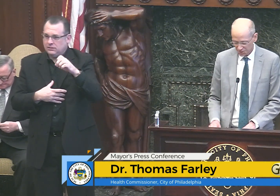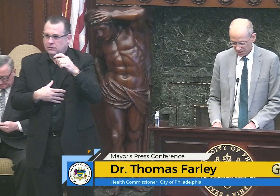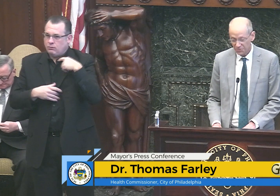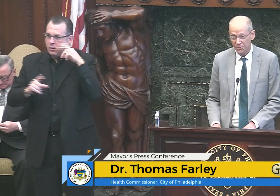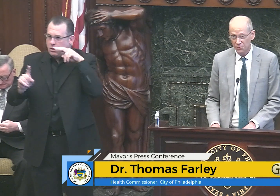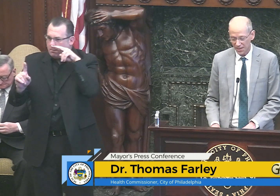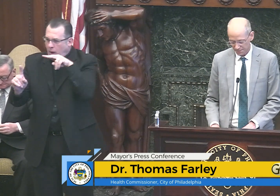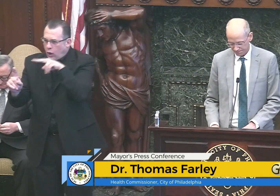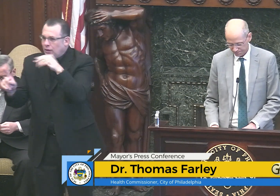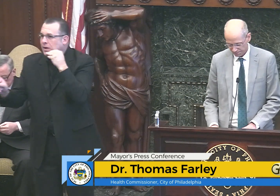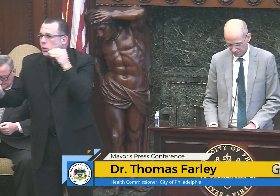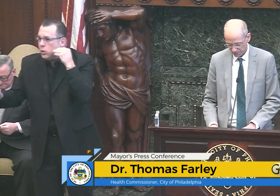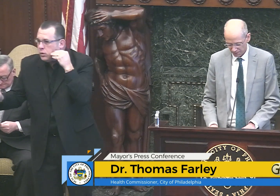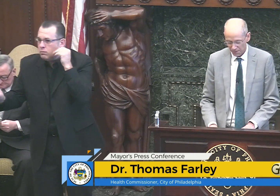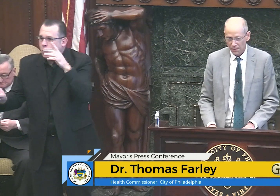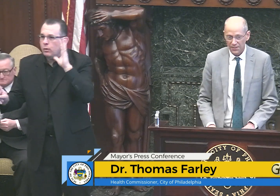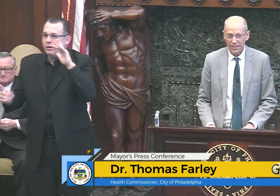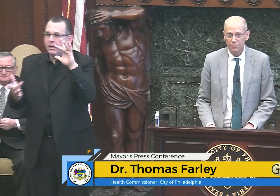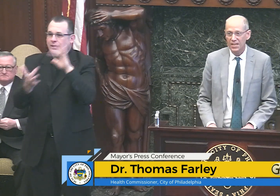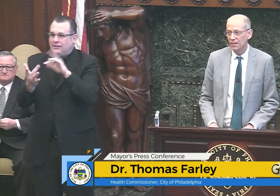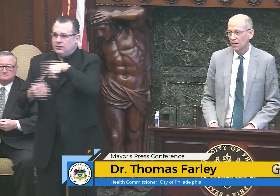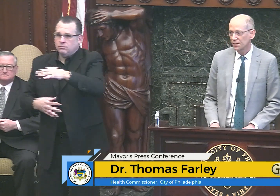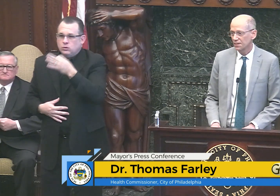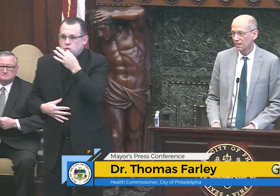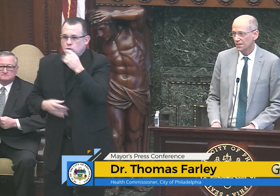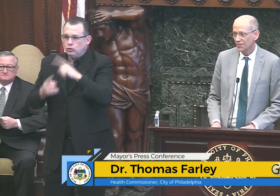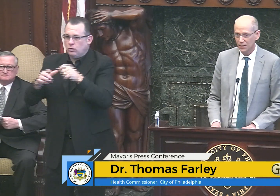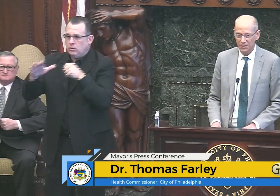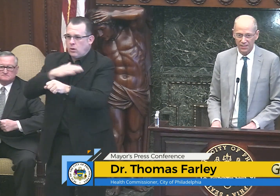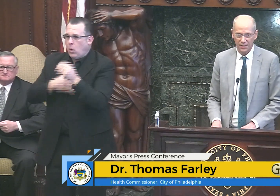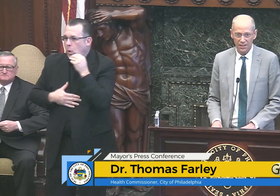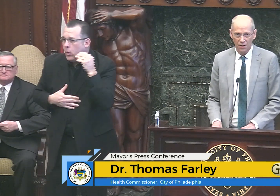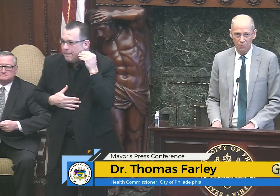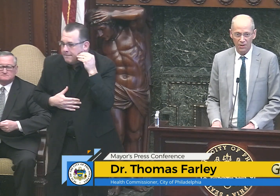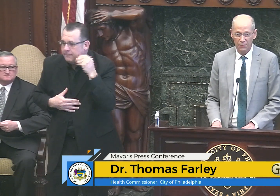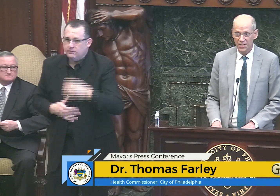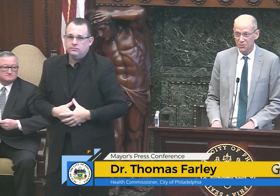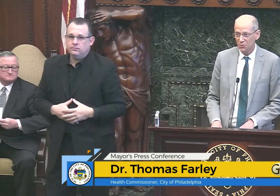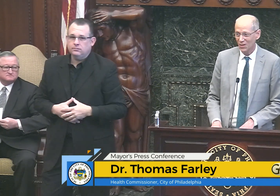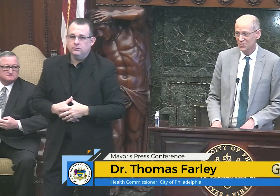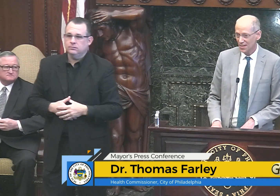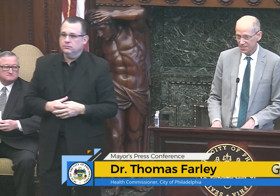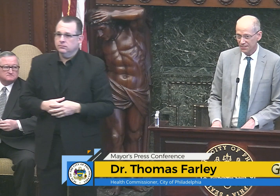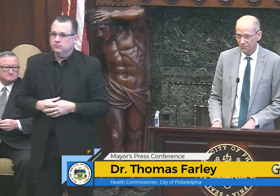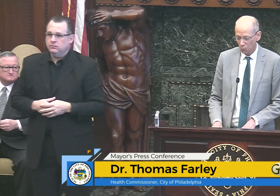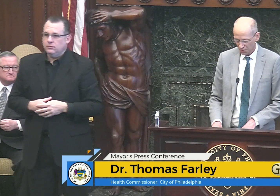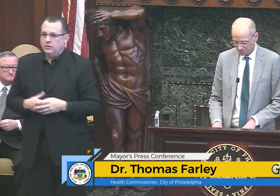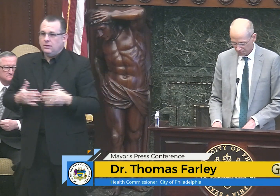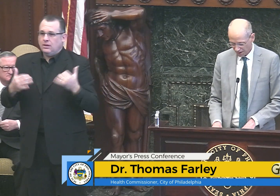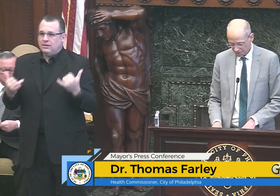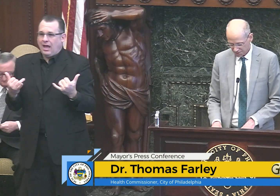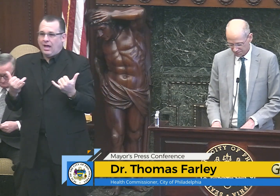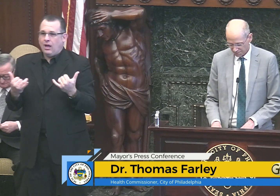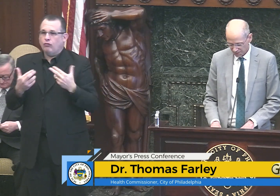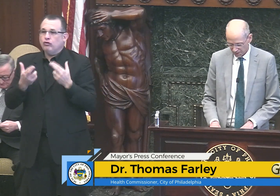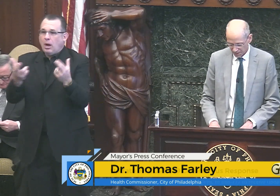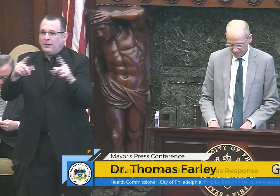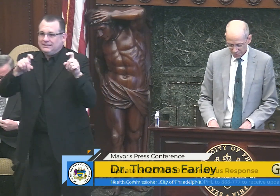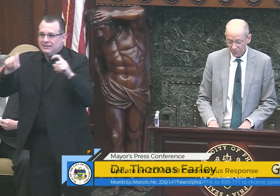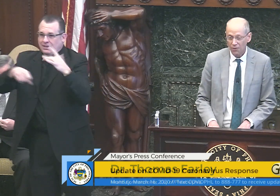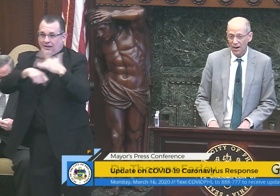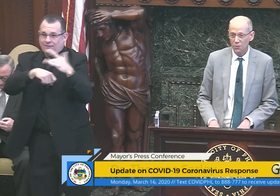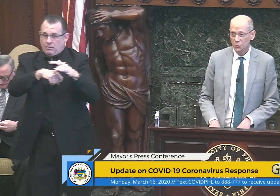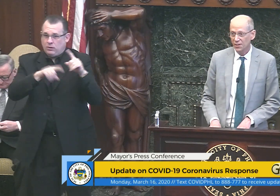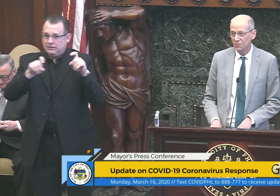process of reaching them to do that. Then an update on the availability and our recommendations around testing for this virus. In the